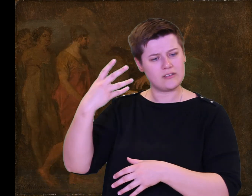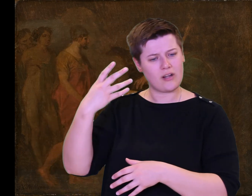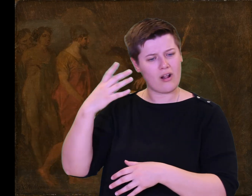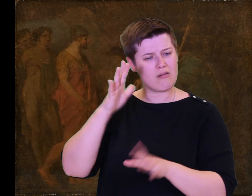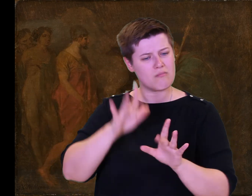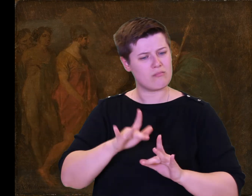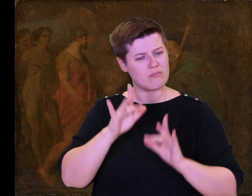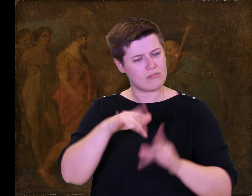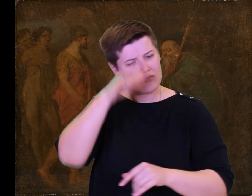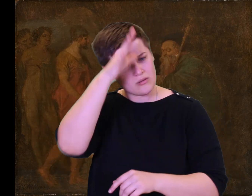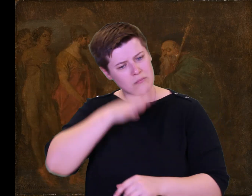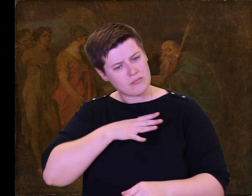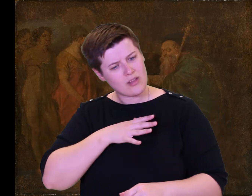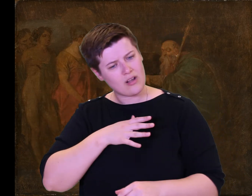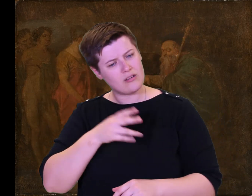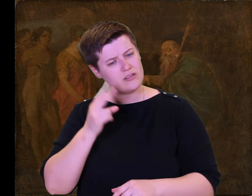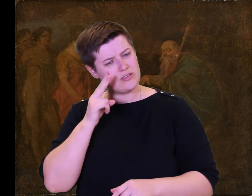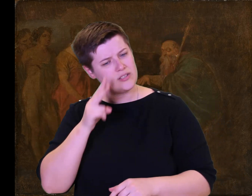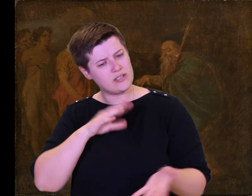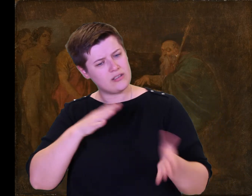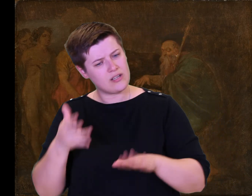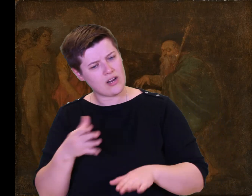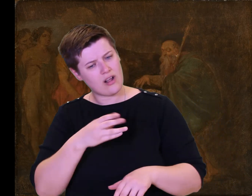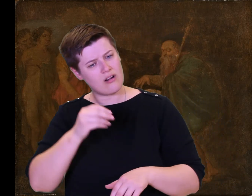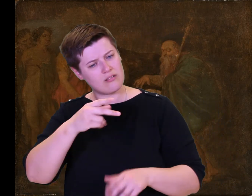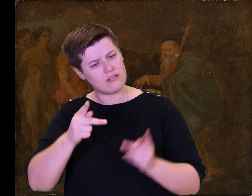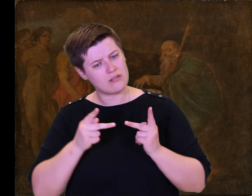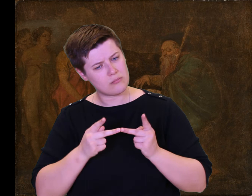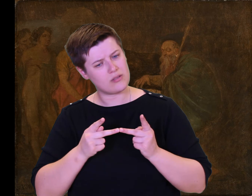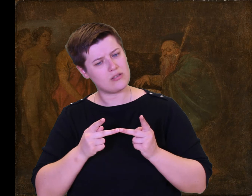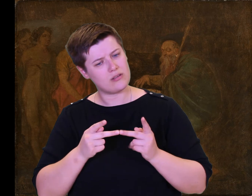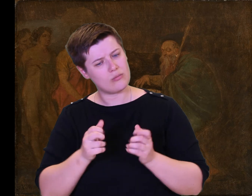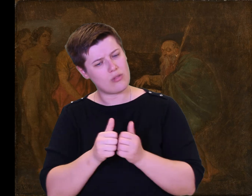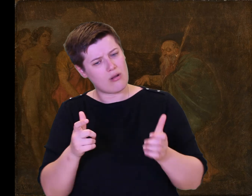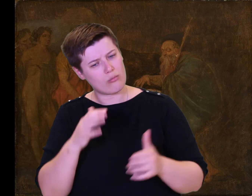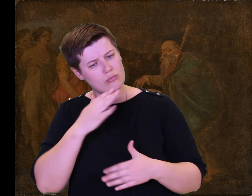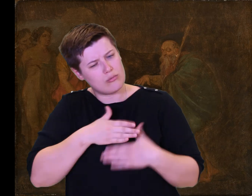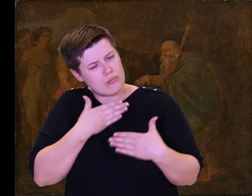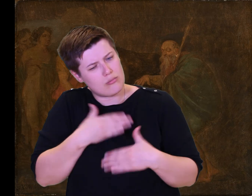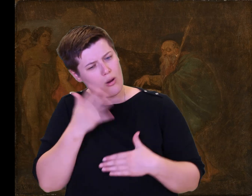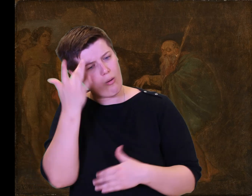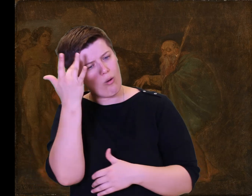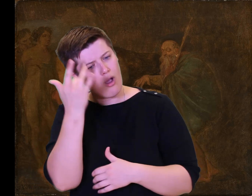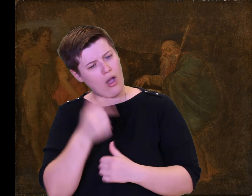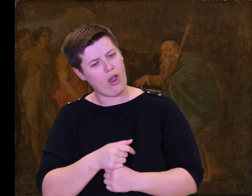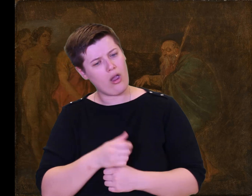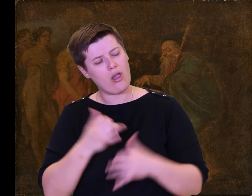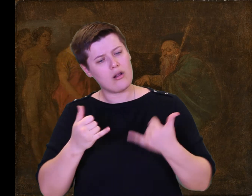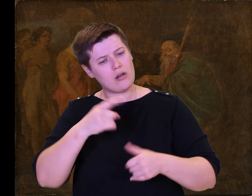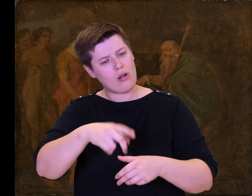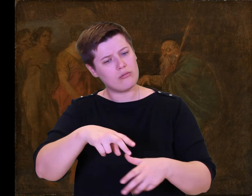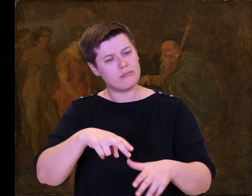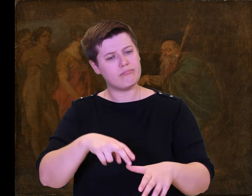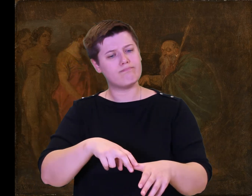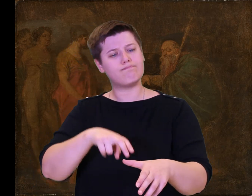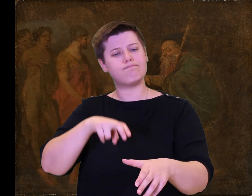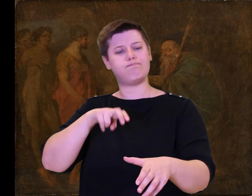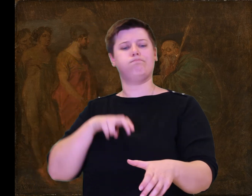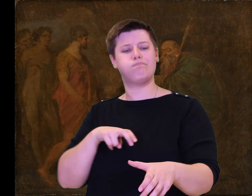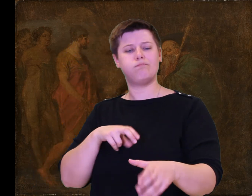On seeing her, I wept in pity. But despite my bitter grief, I would not let her near the